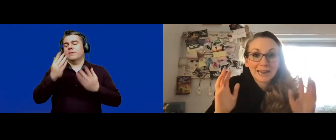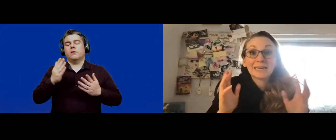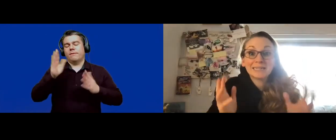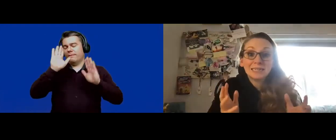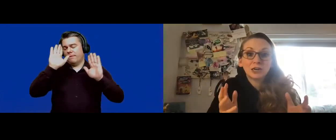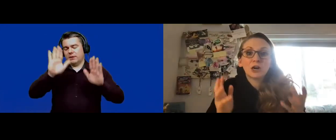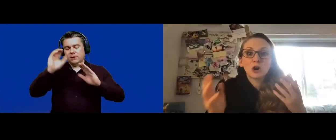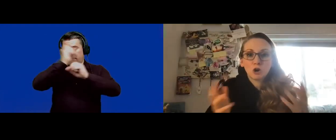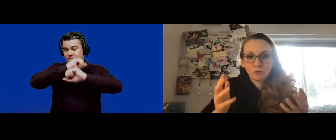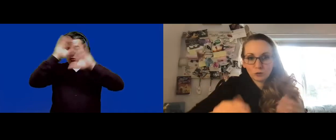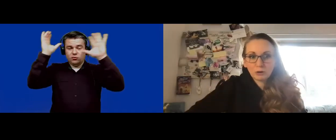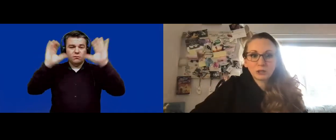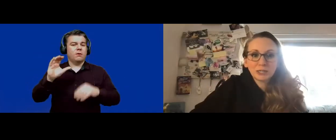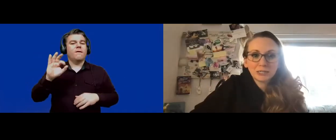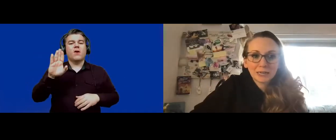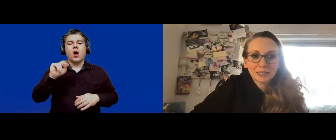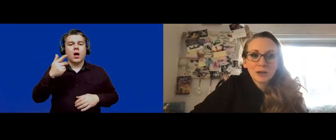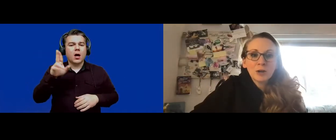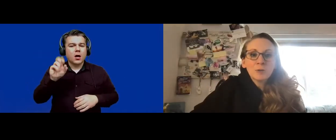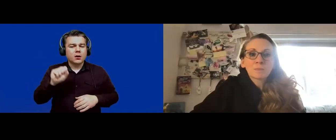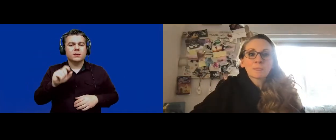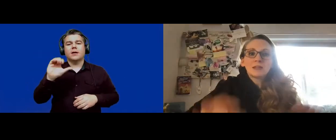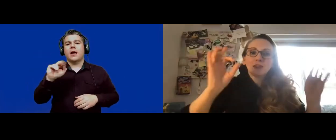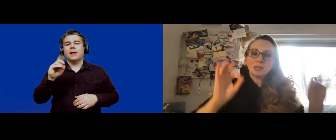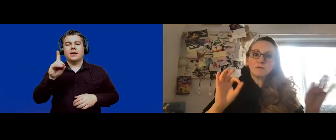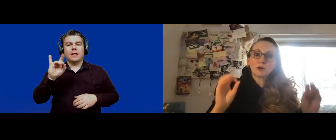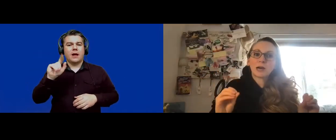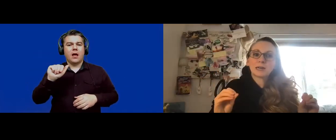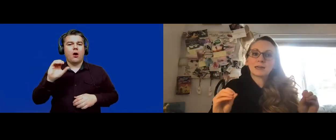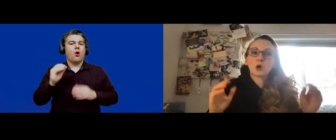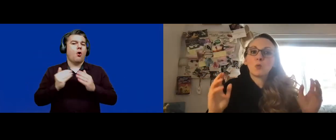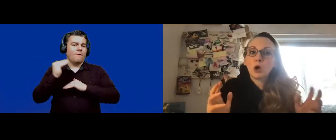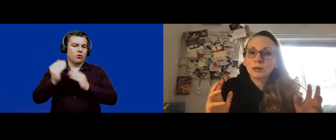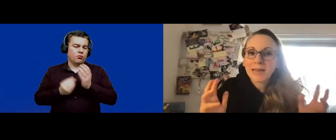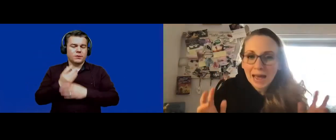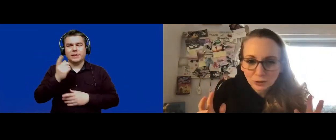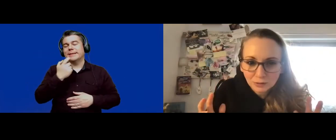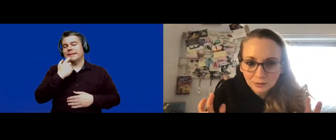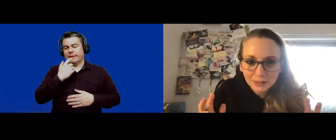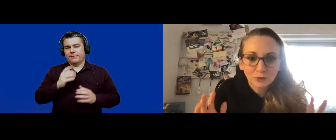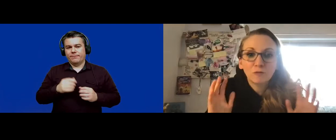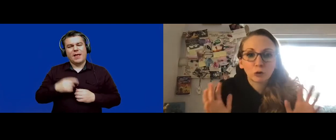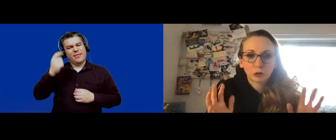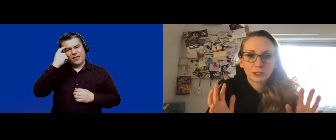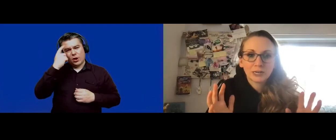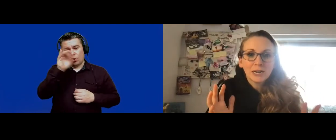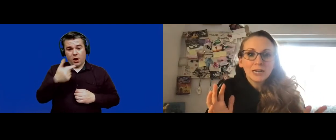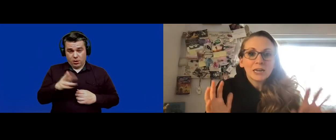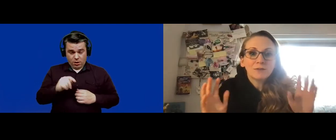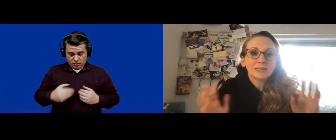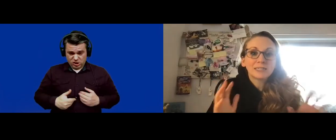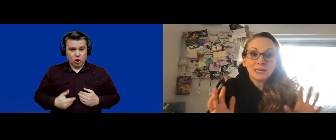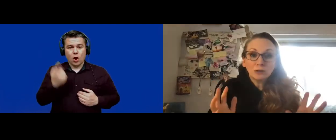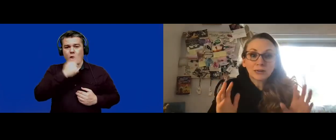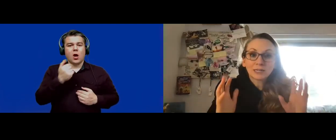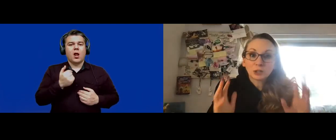fungus candida overgrowth. She says, think of your gut like a walled castle. It's a fortress. If